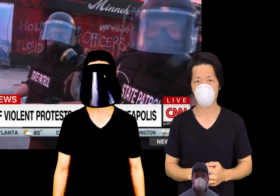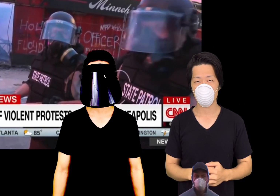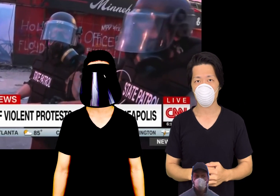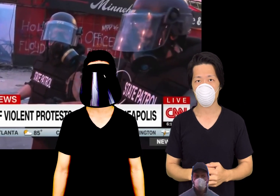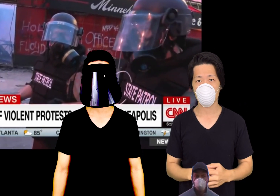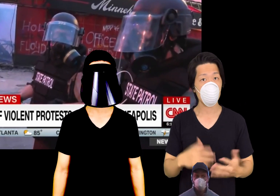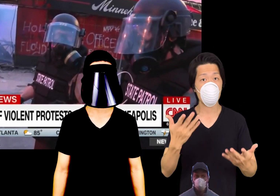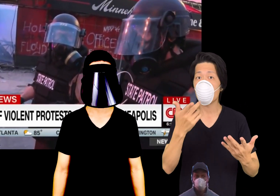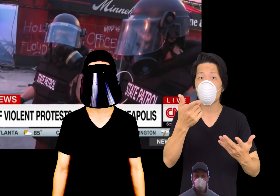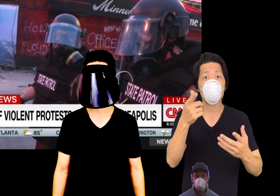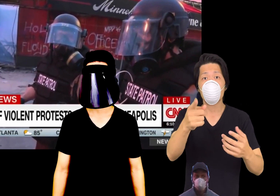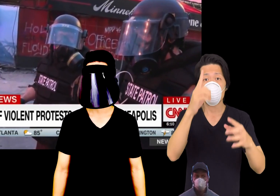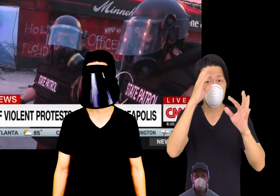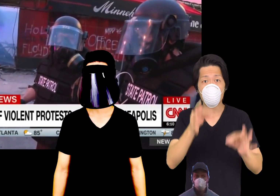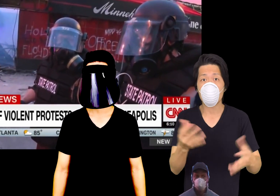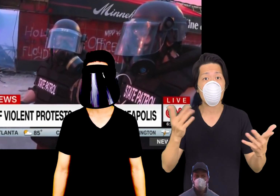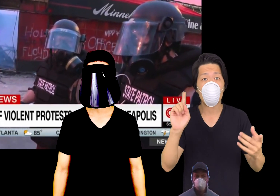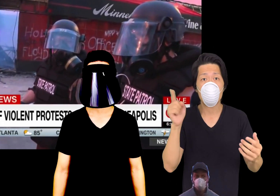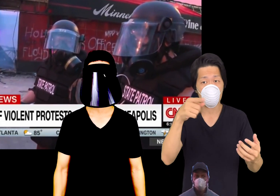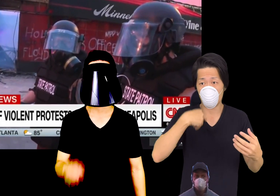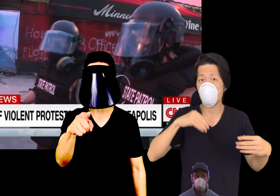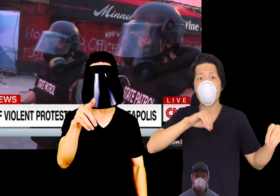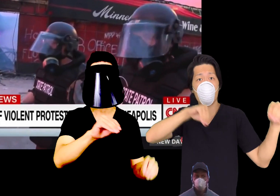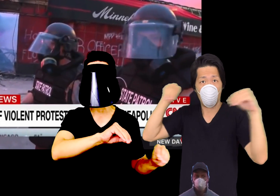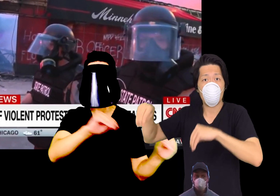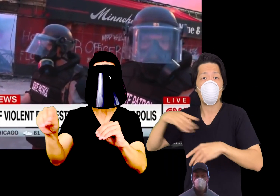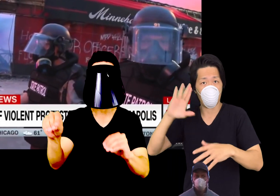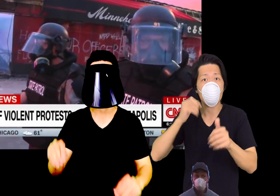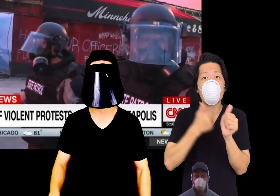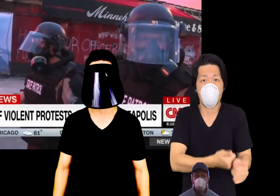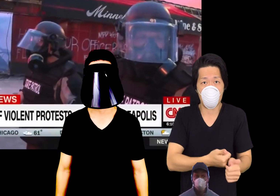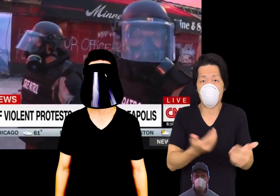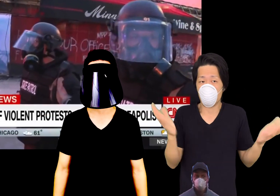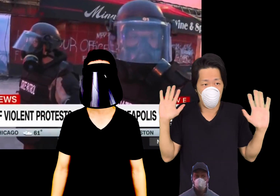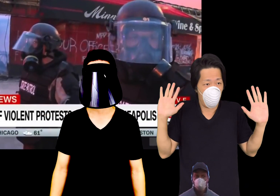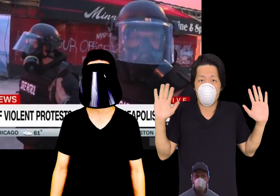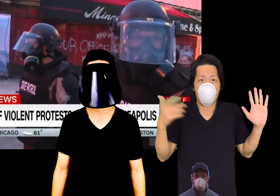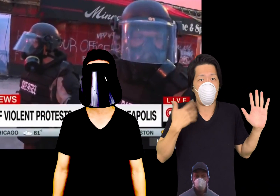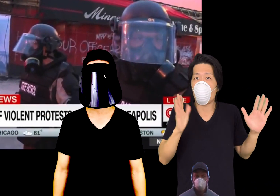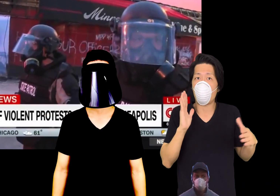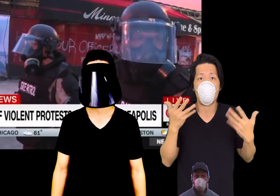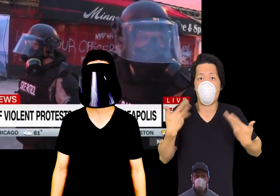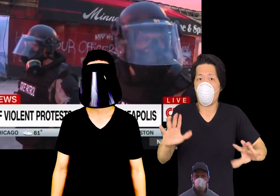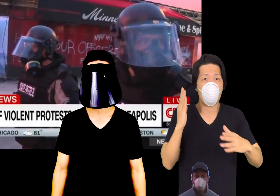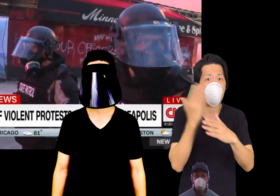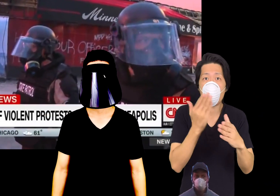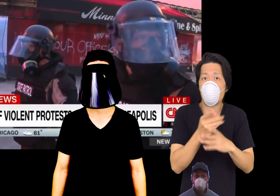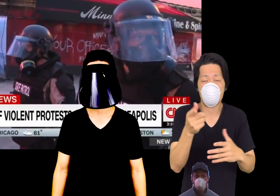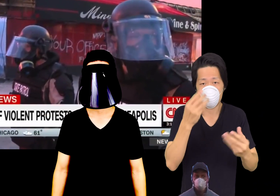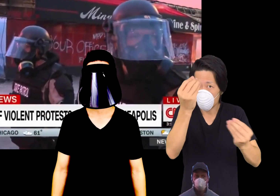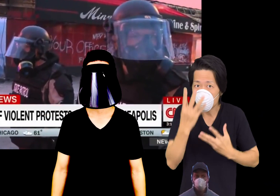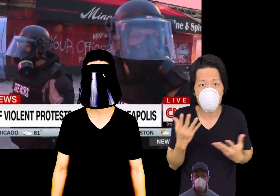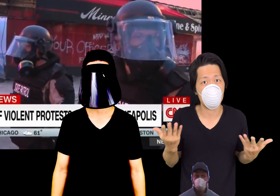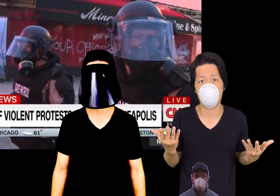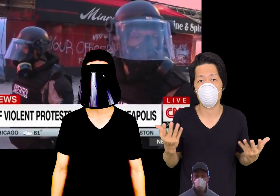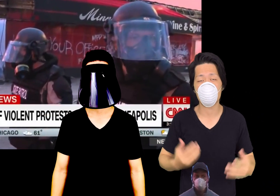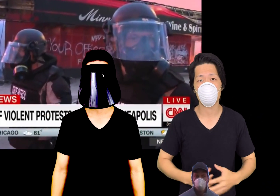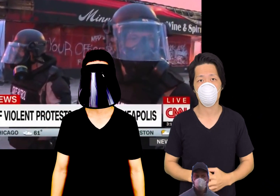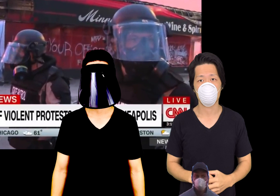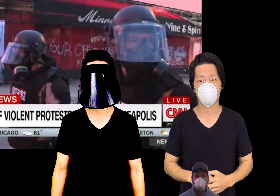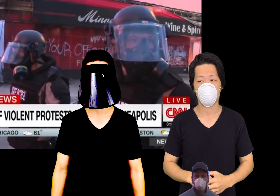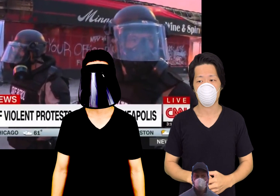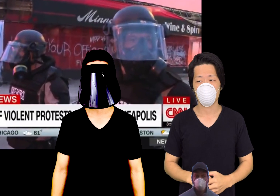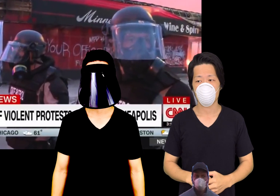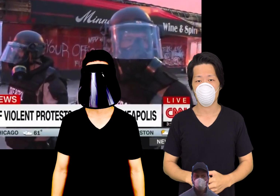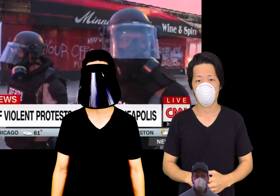Just put us back where you want us. We are getting out of your way, so just let us know.